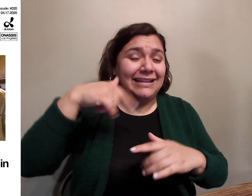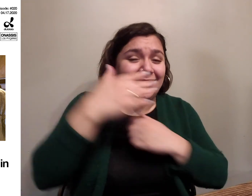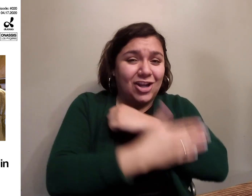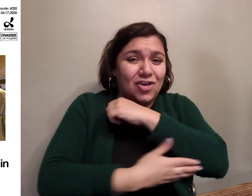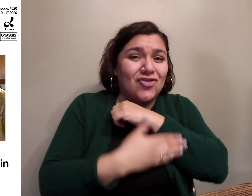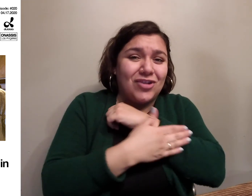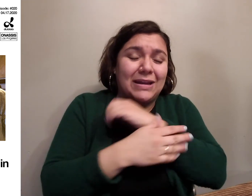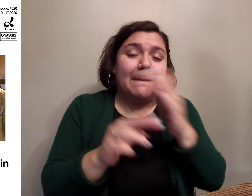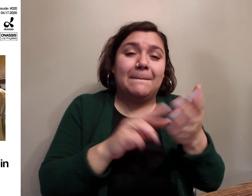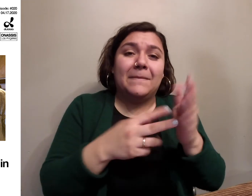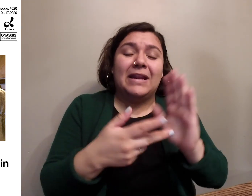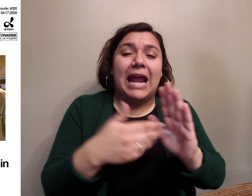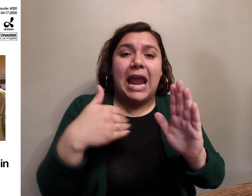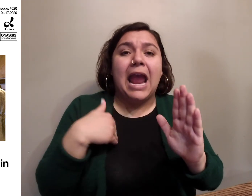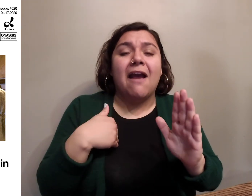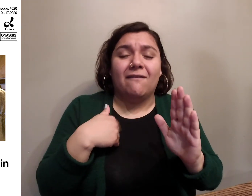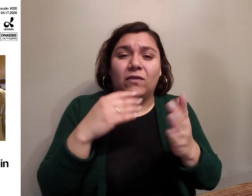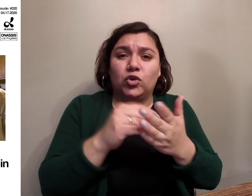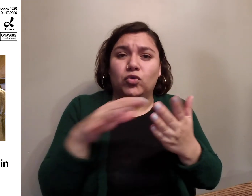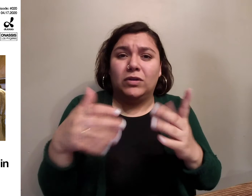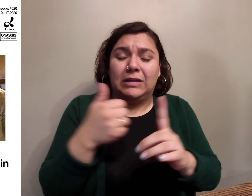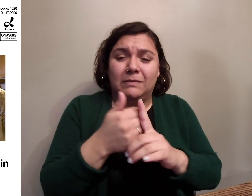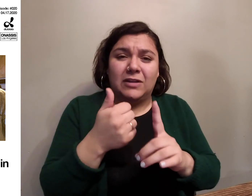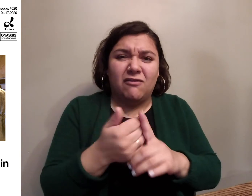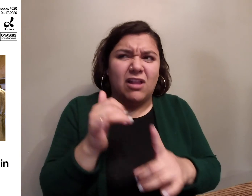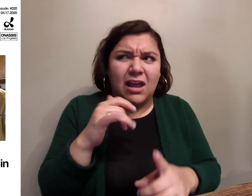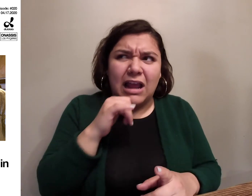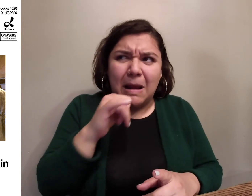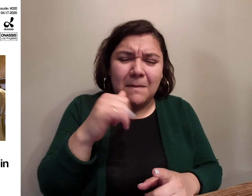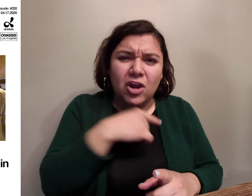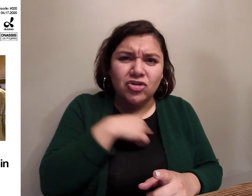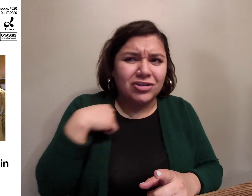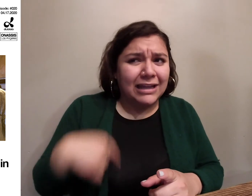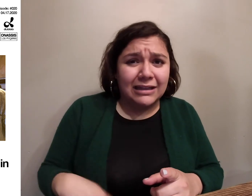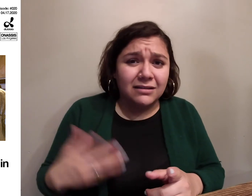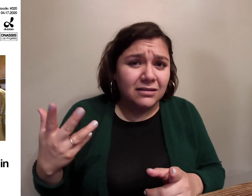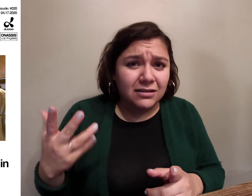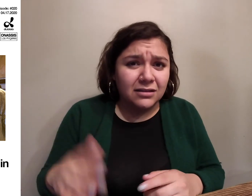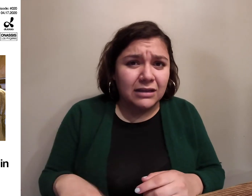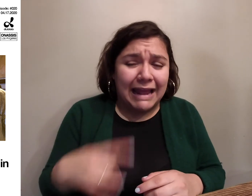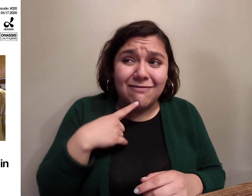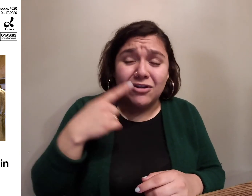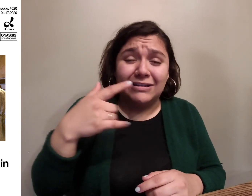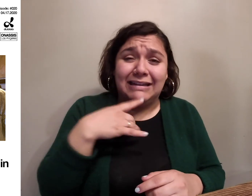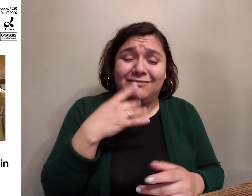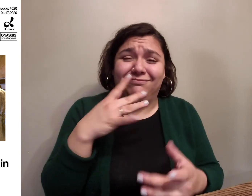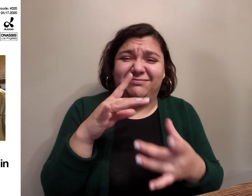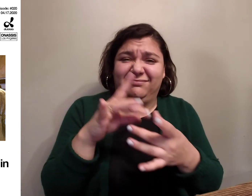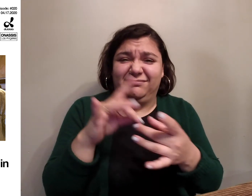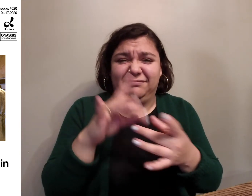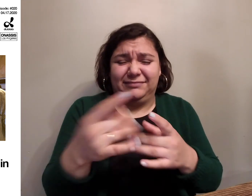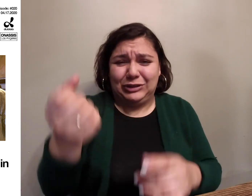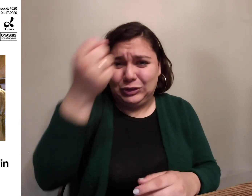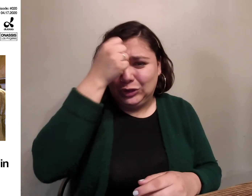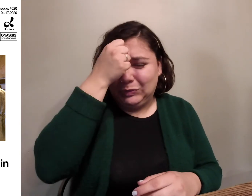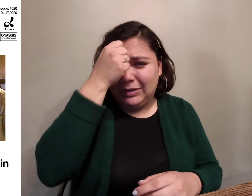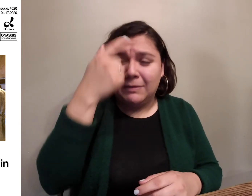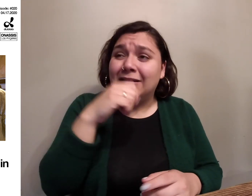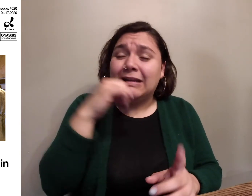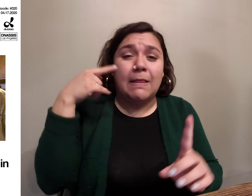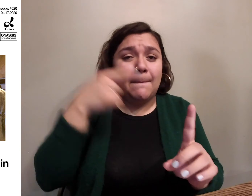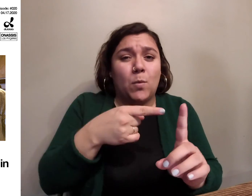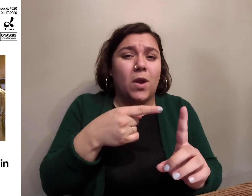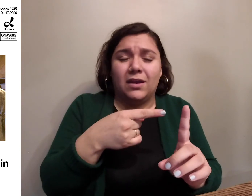second, I'm not Chinese. And they're saying stupid things because that's not the point. Like, no one should be saying any